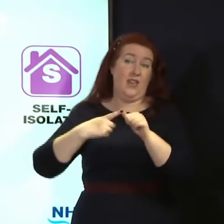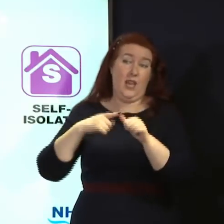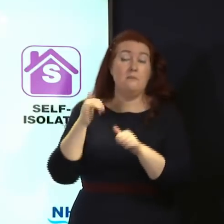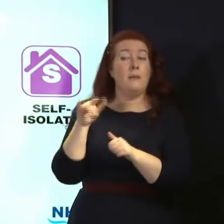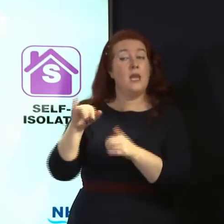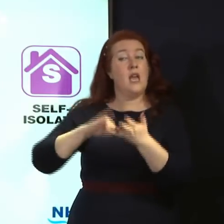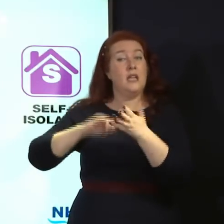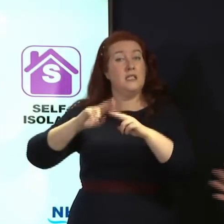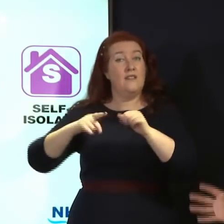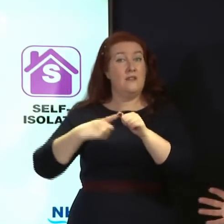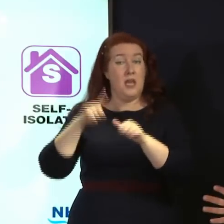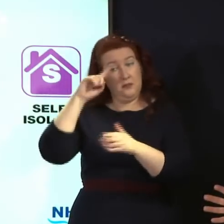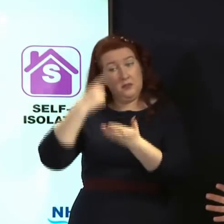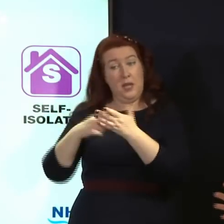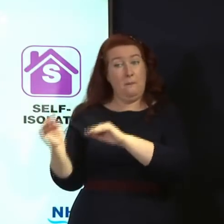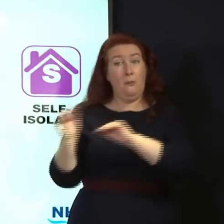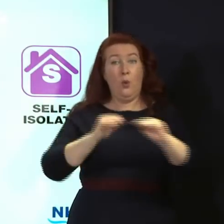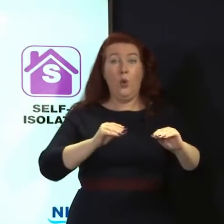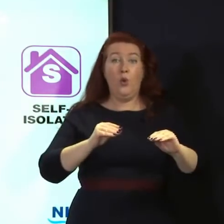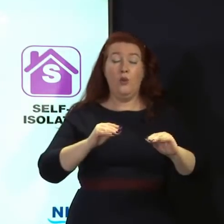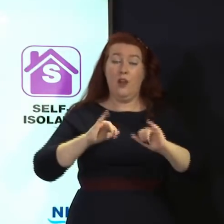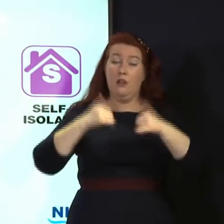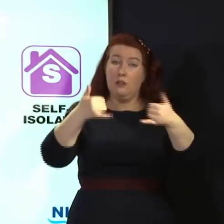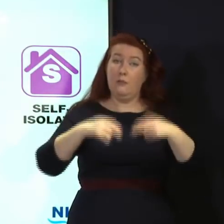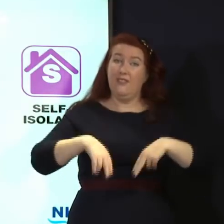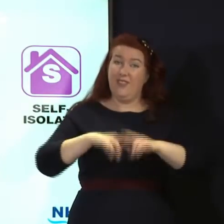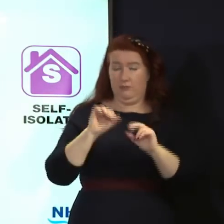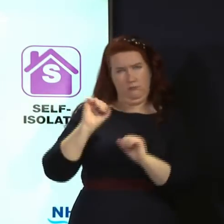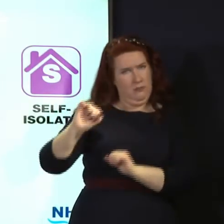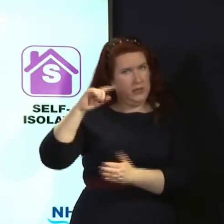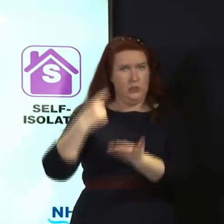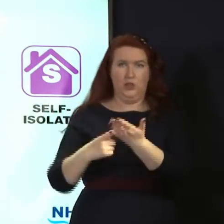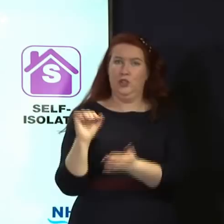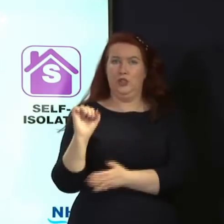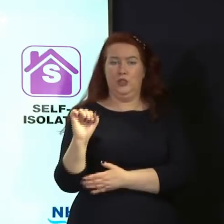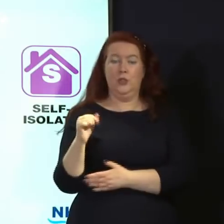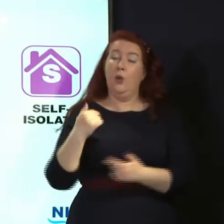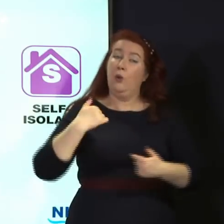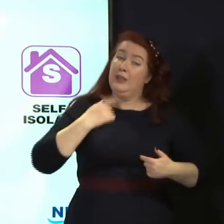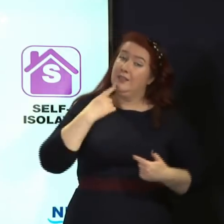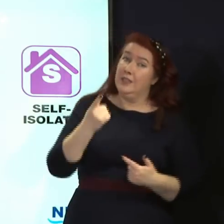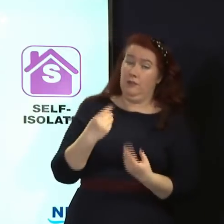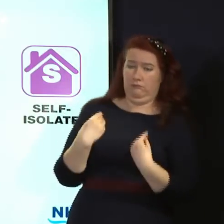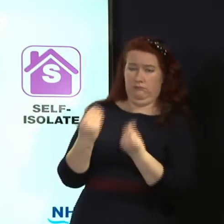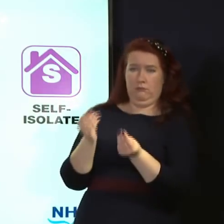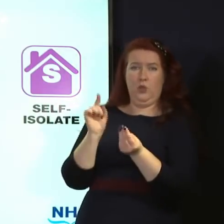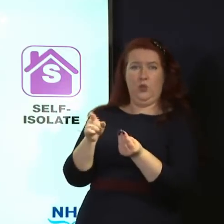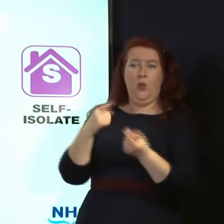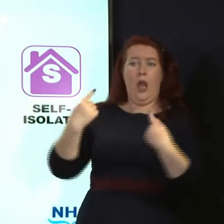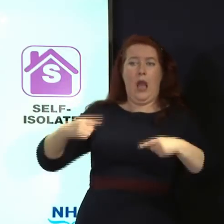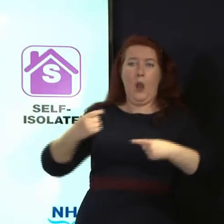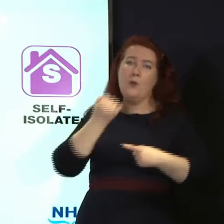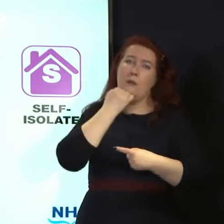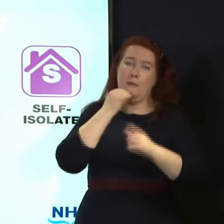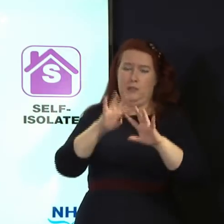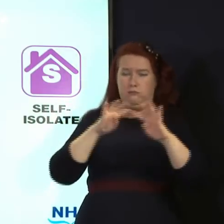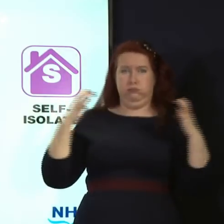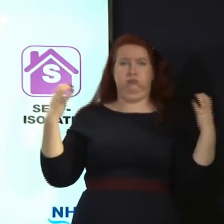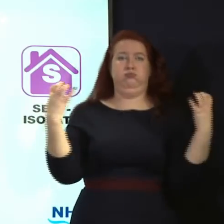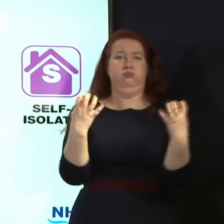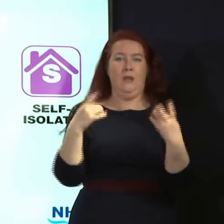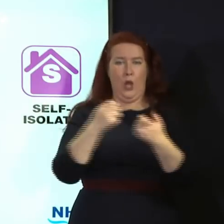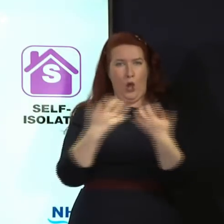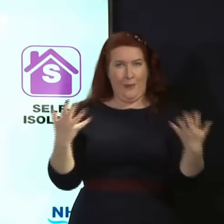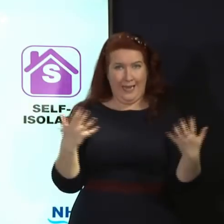move the Cup final, that's a matter for them, not for us. We have said these are the numbers you can have in stadia at each of